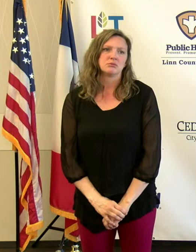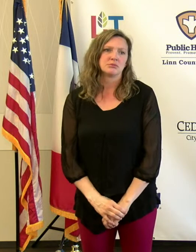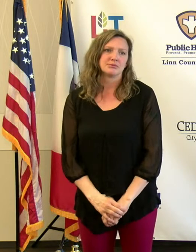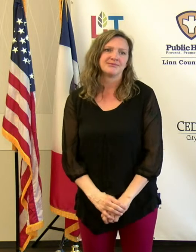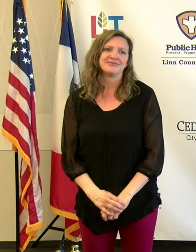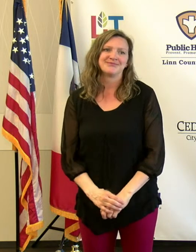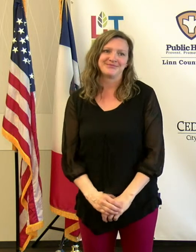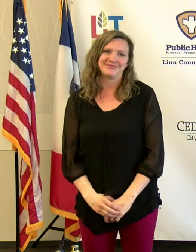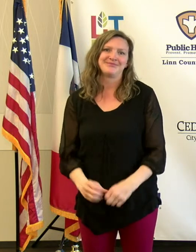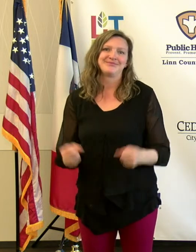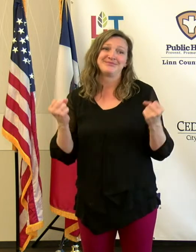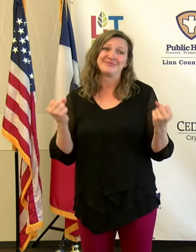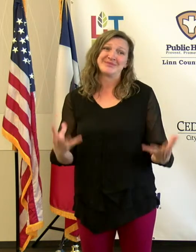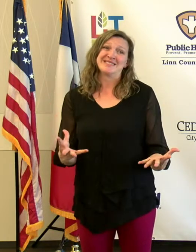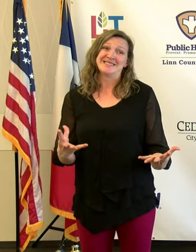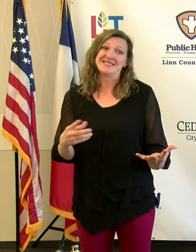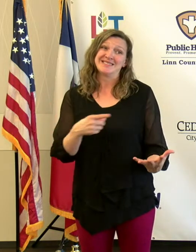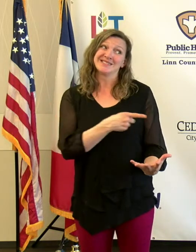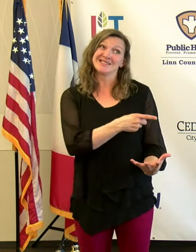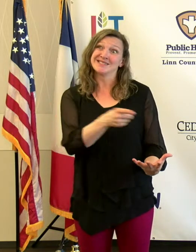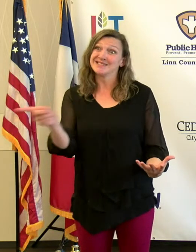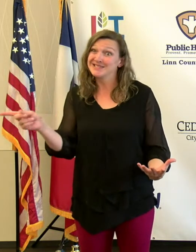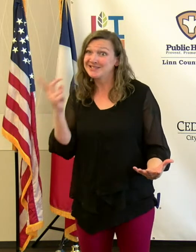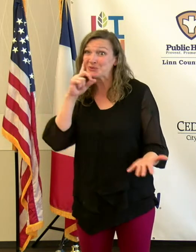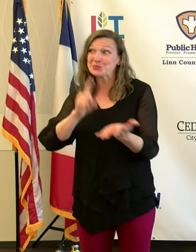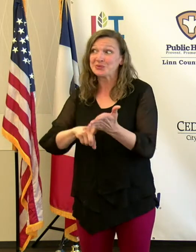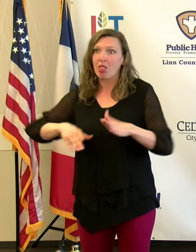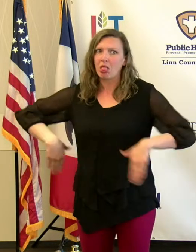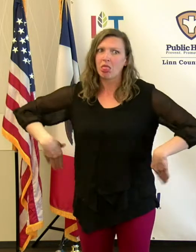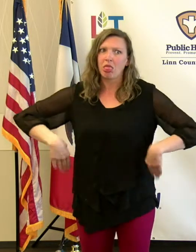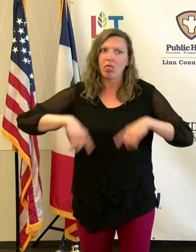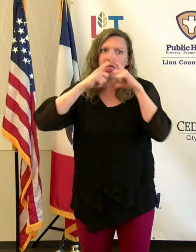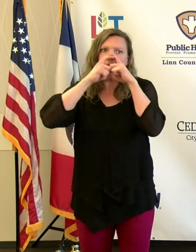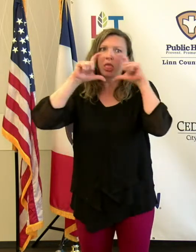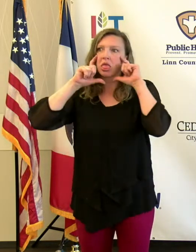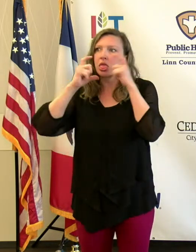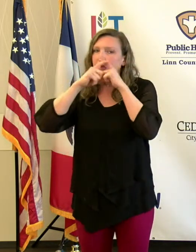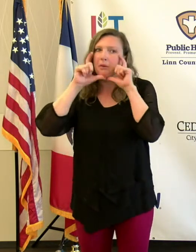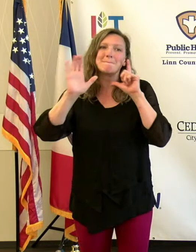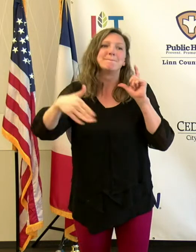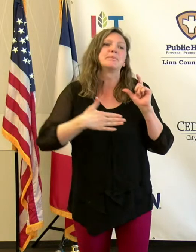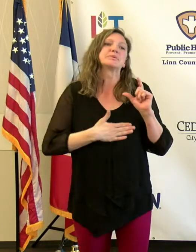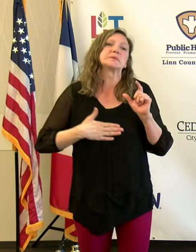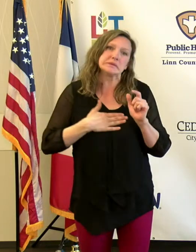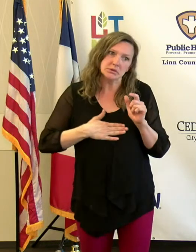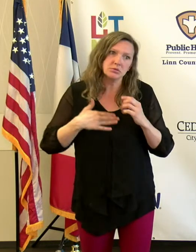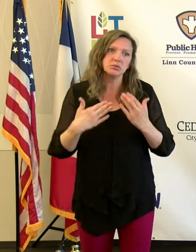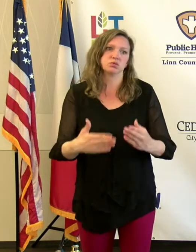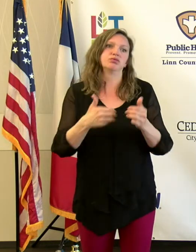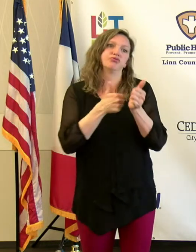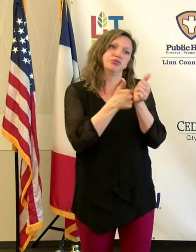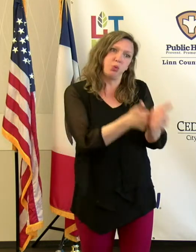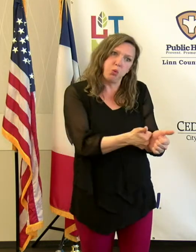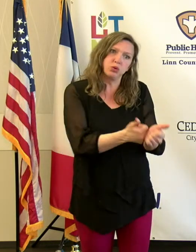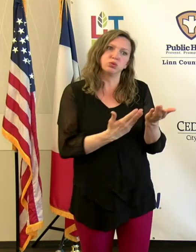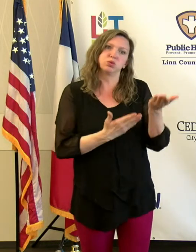recommendations, and they're putting themselves, their family, their coworkers, their friends, and our community at risk.